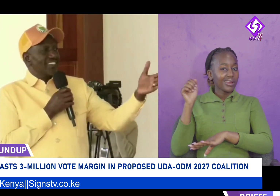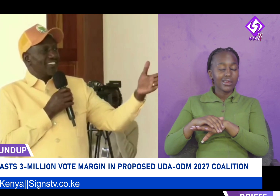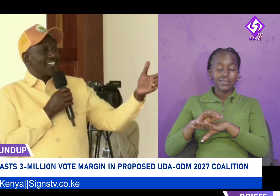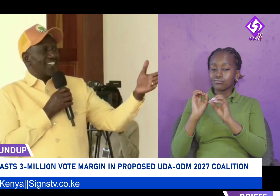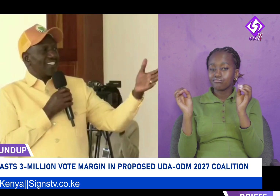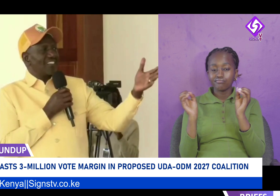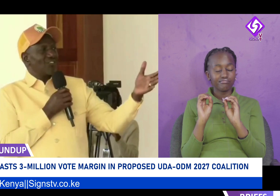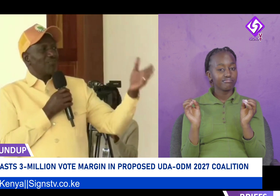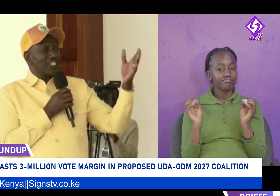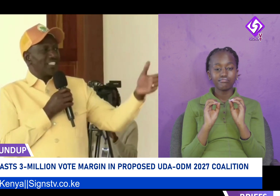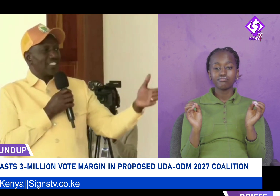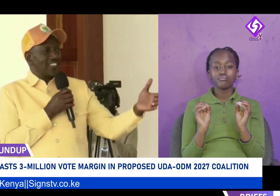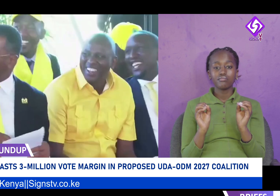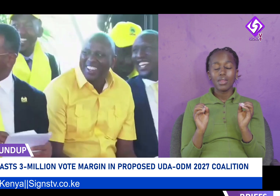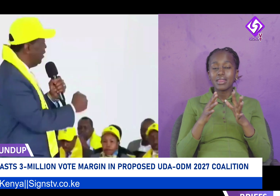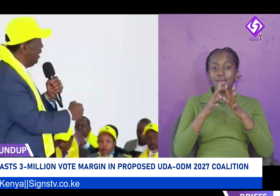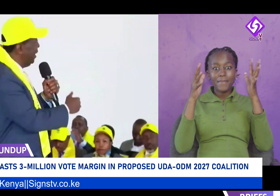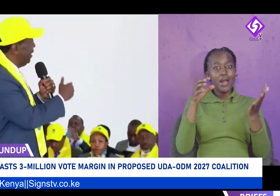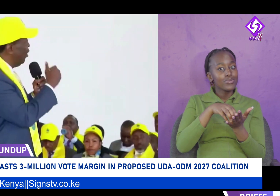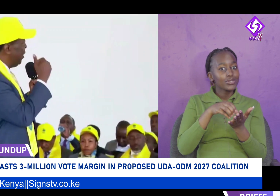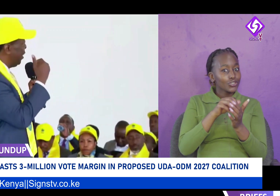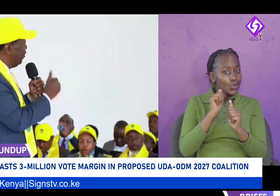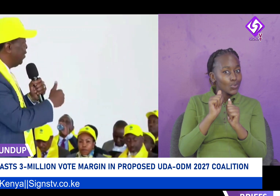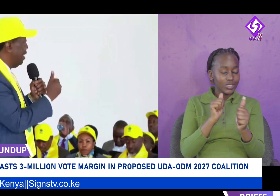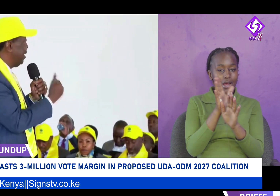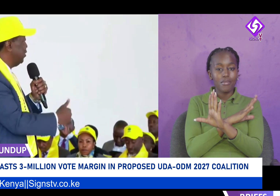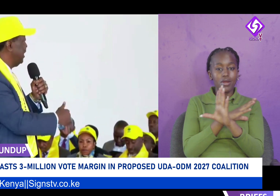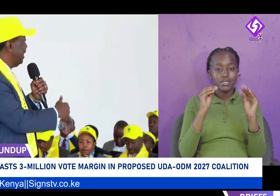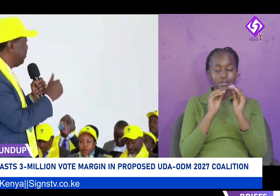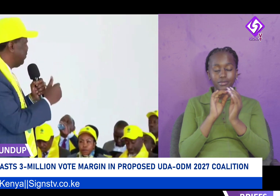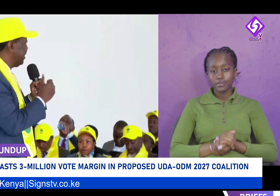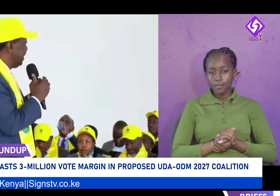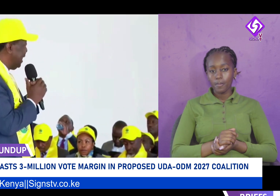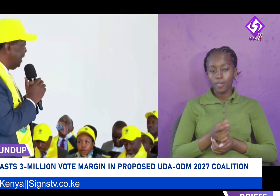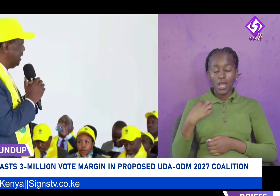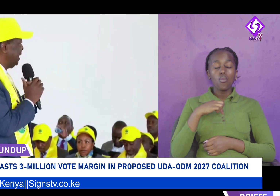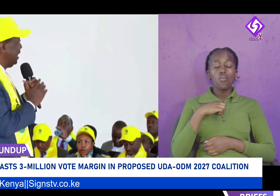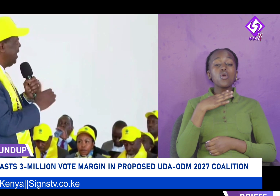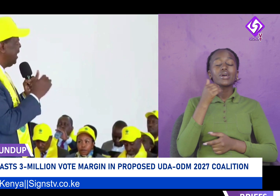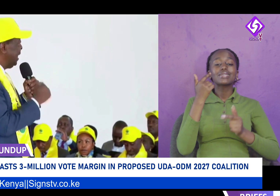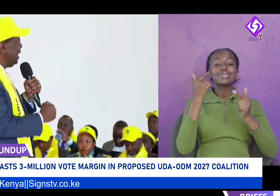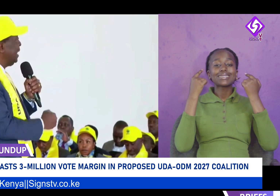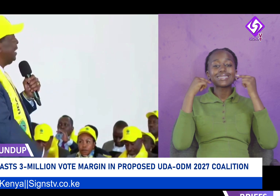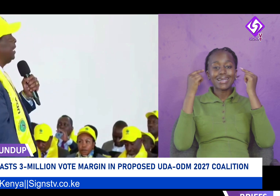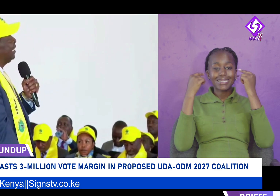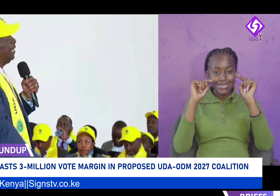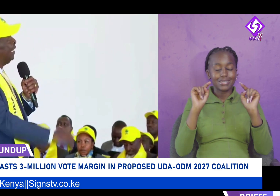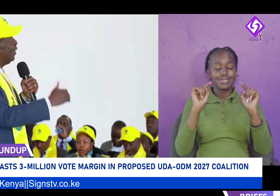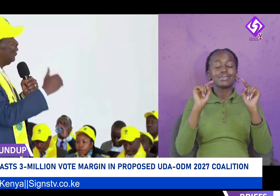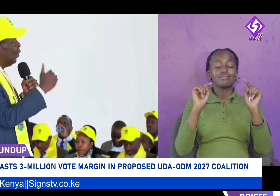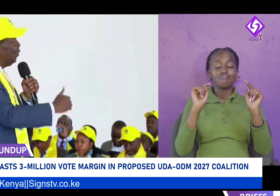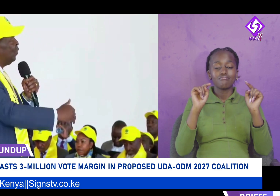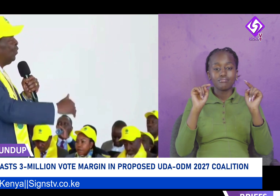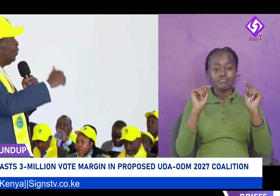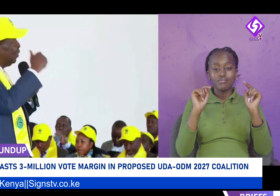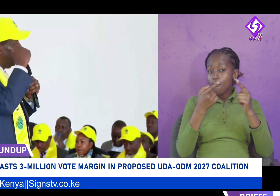than that of president. Tuwe na umaarufu kama UDA hapa mashinani, ili nguvu